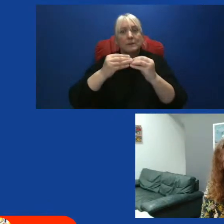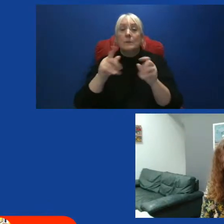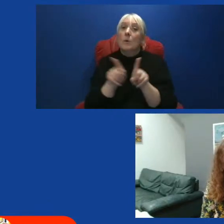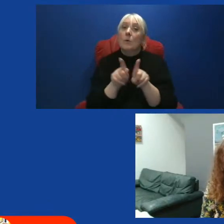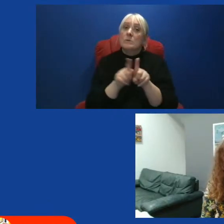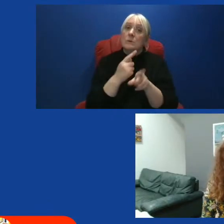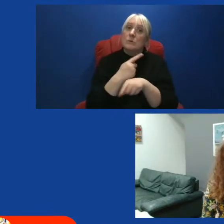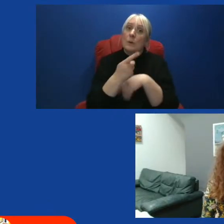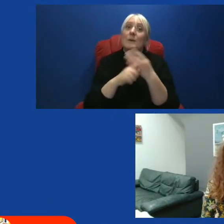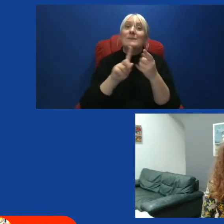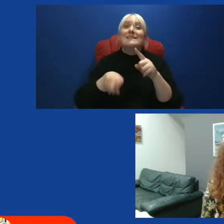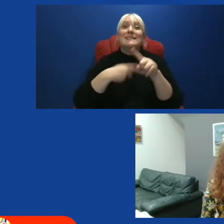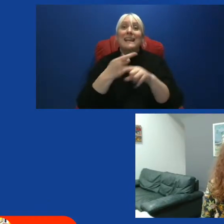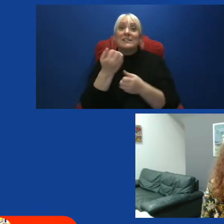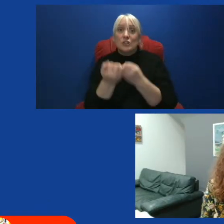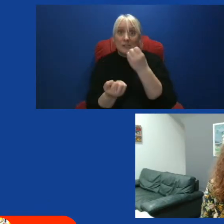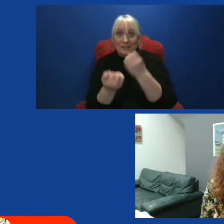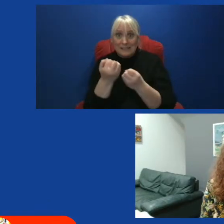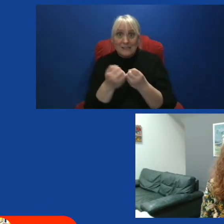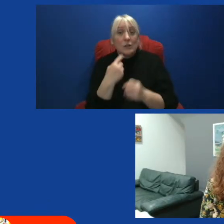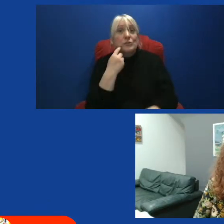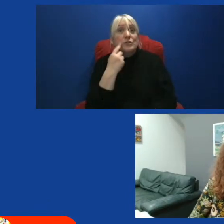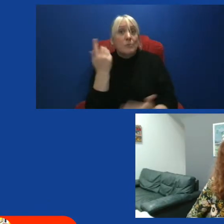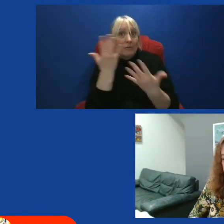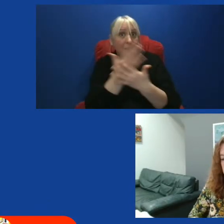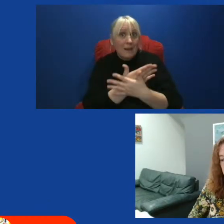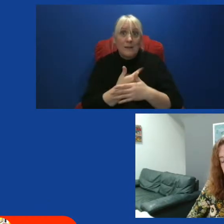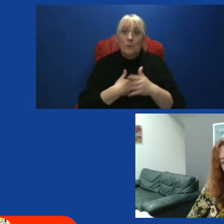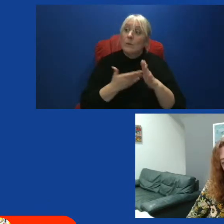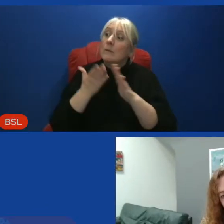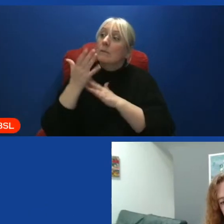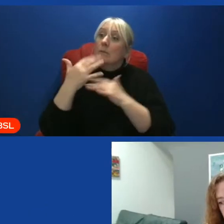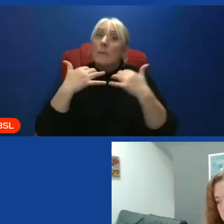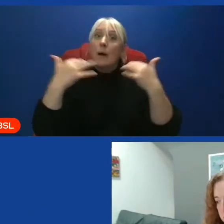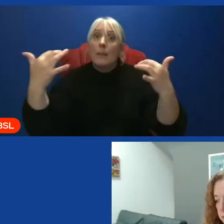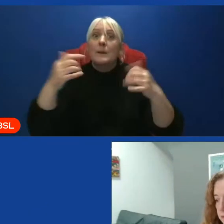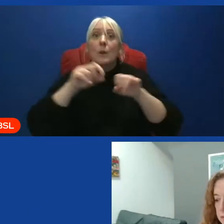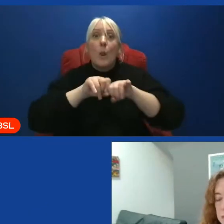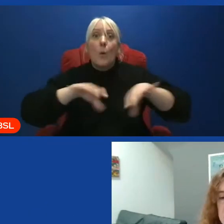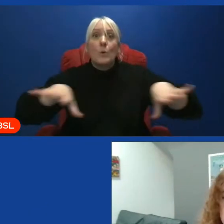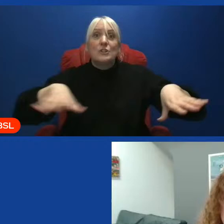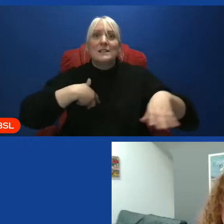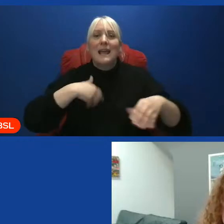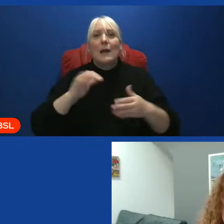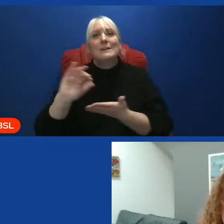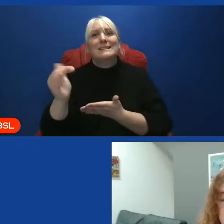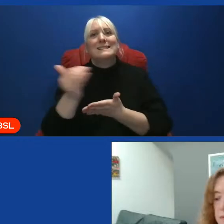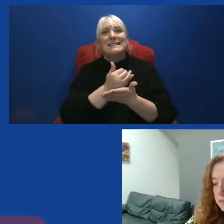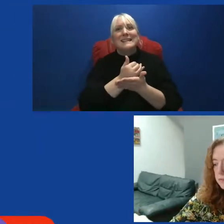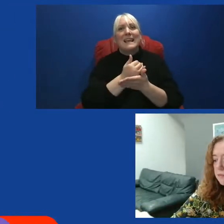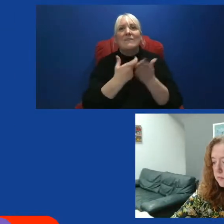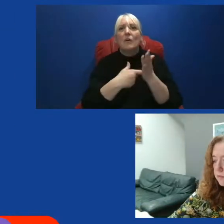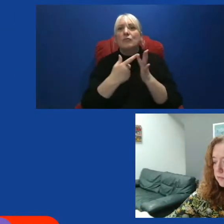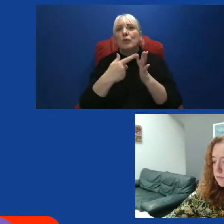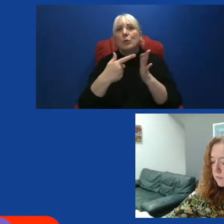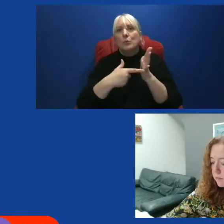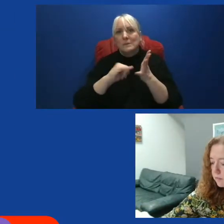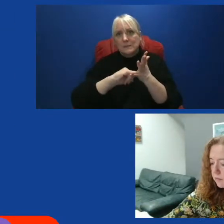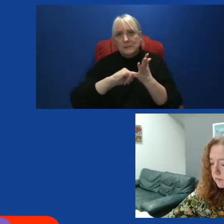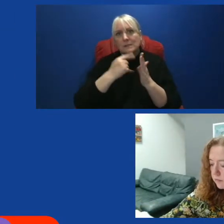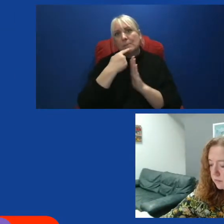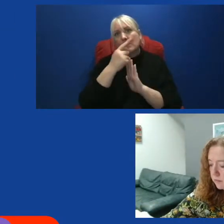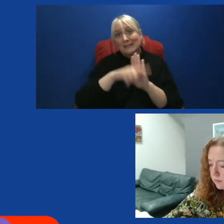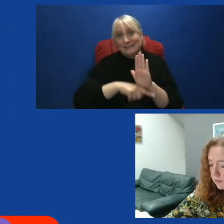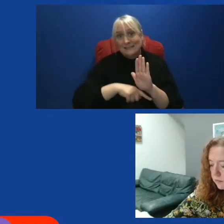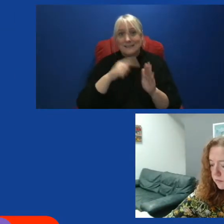and our taxation. Tomorrow night we'll be in Parliament launching our Safe Routes policy as well in Parliament. All absolutely